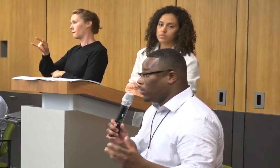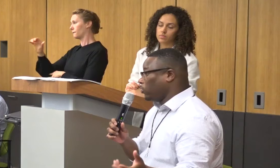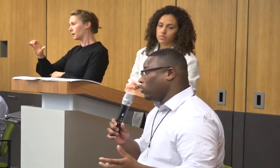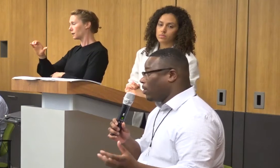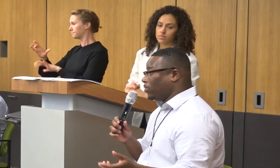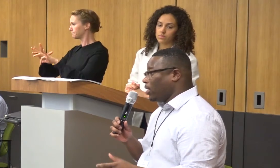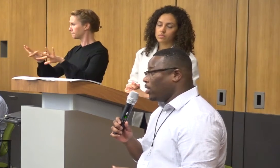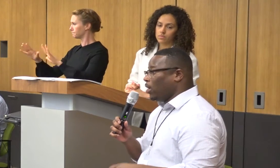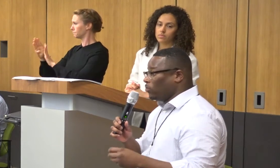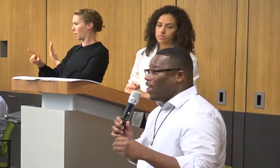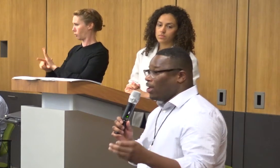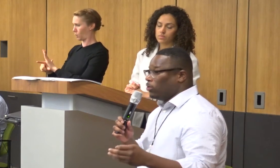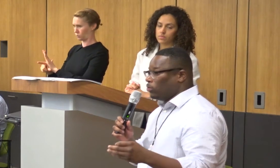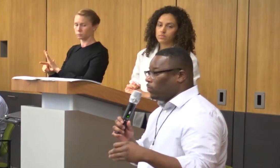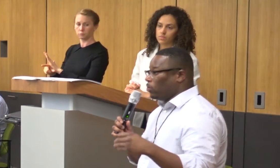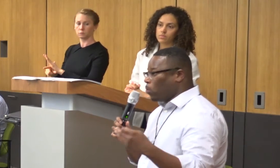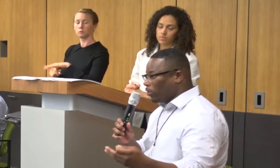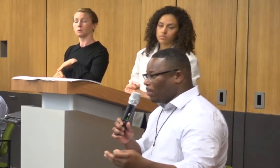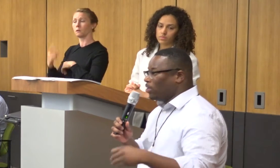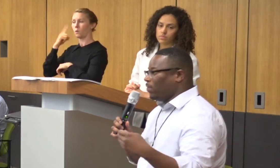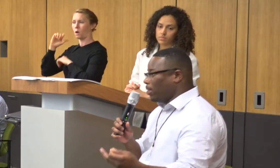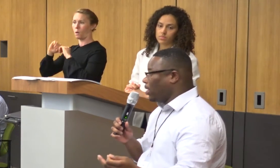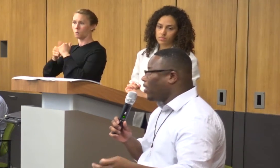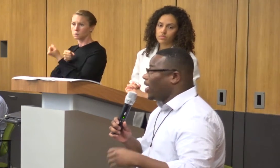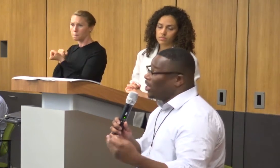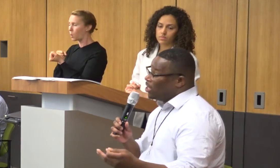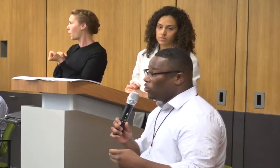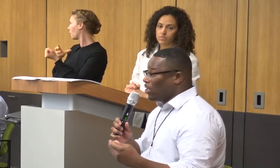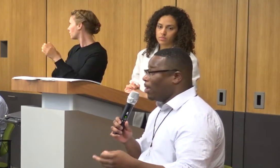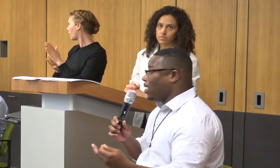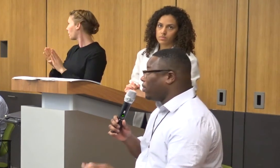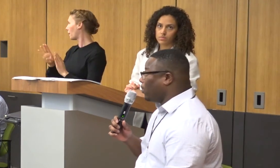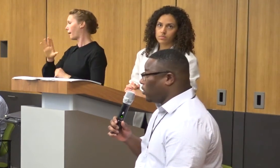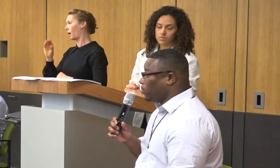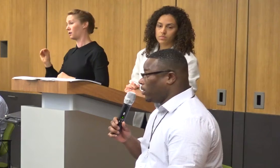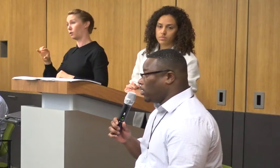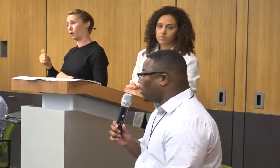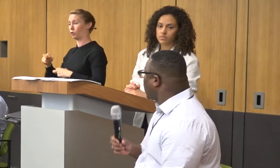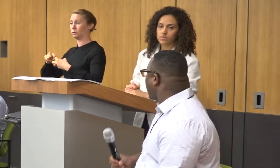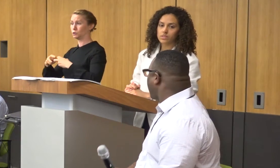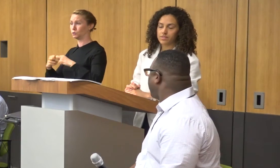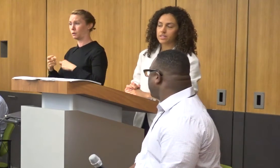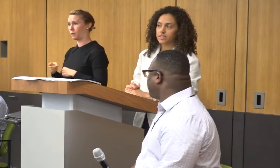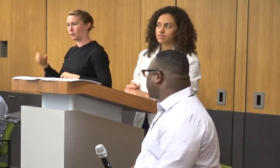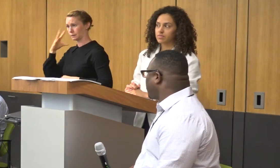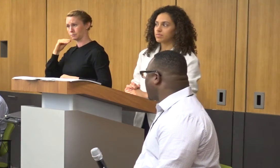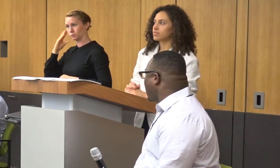background that our students represent in terms of how to sort of support them and develop them, and then the issues that might be at play with their experience there.